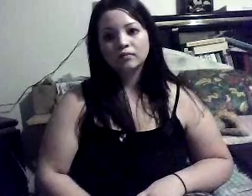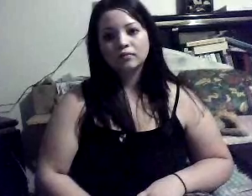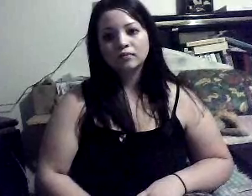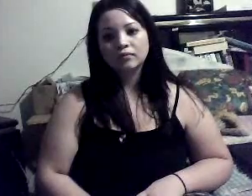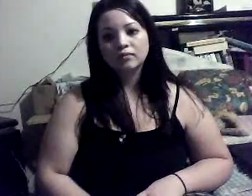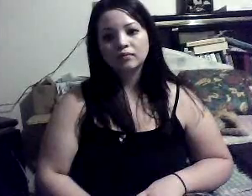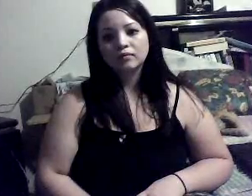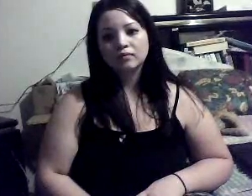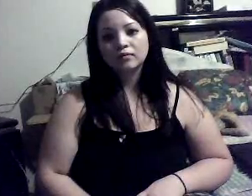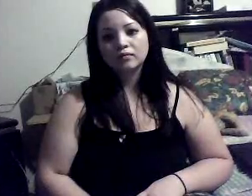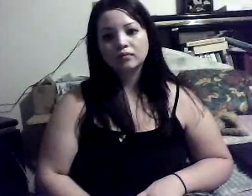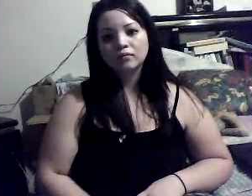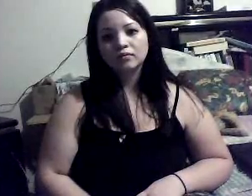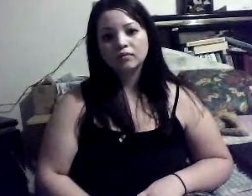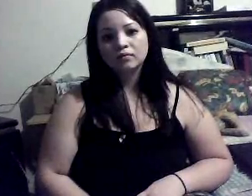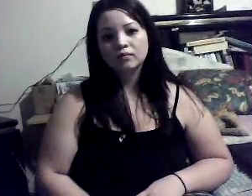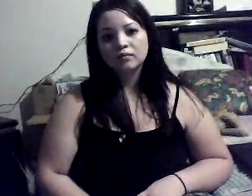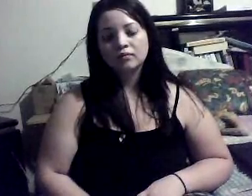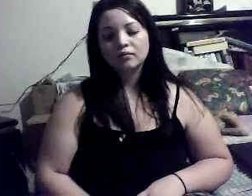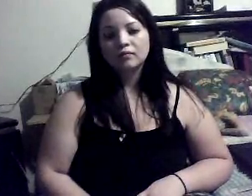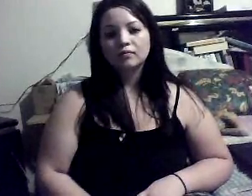having the bathroom.